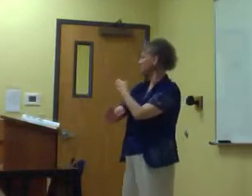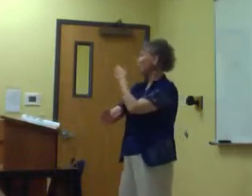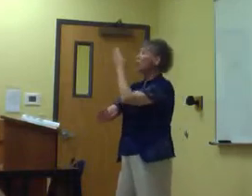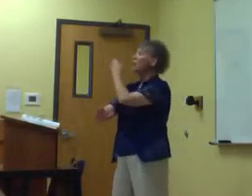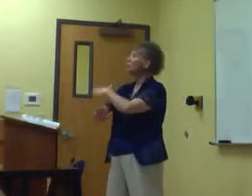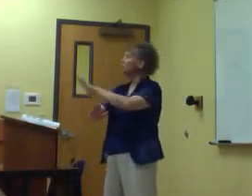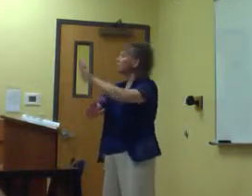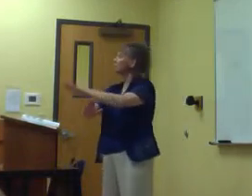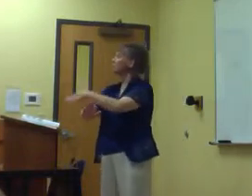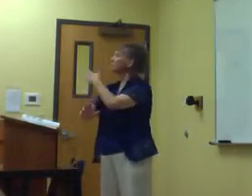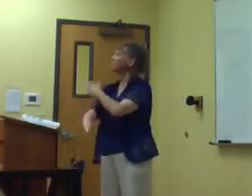so music,